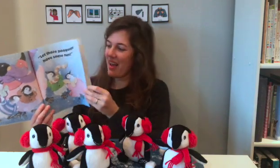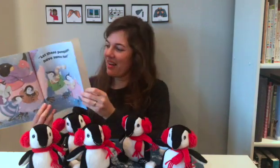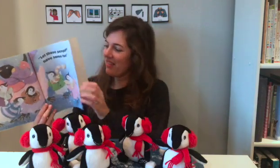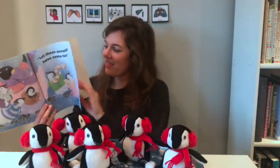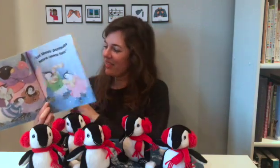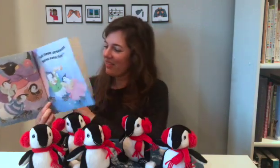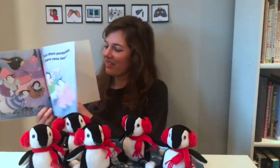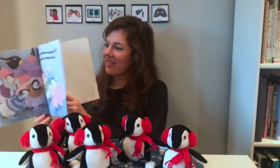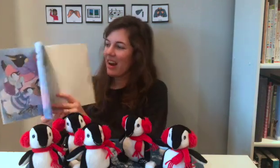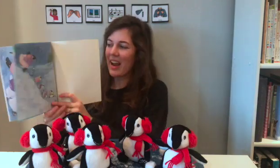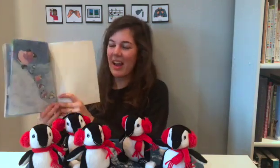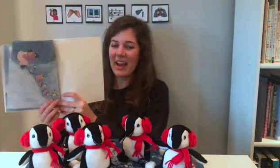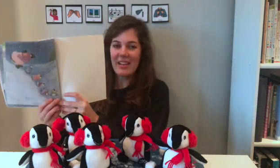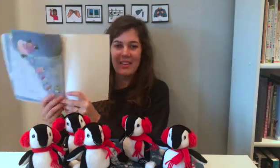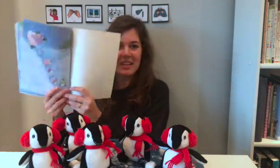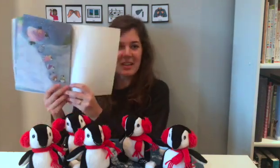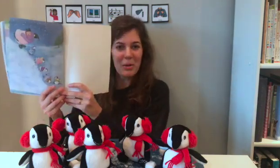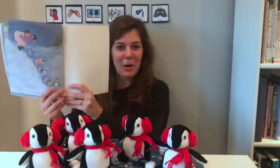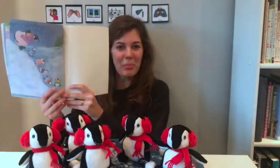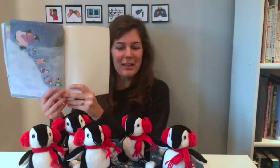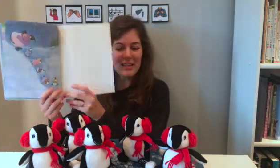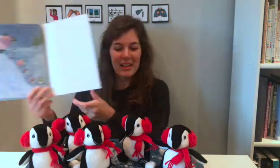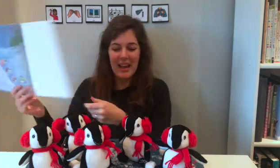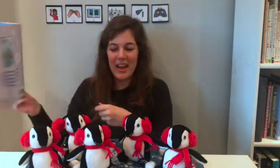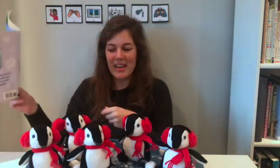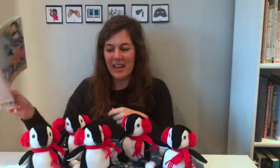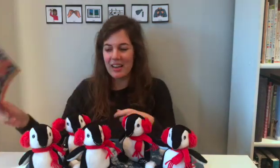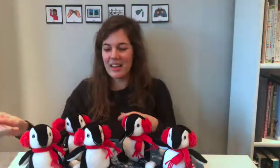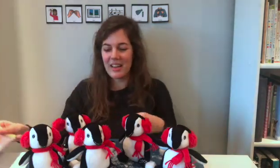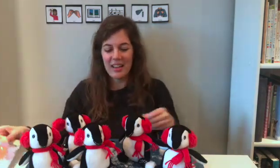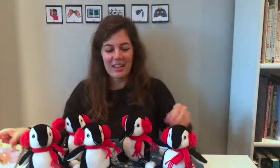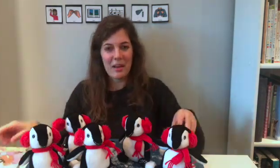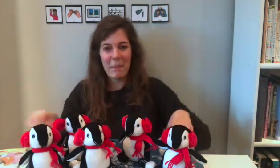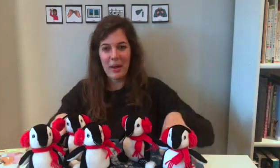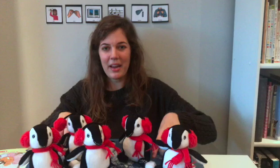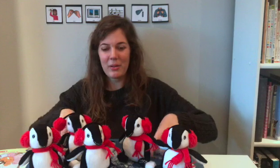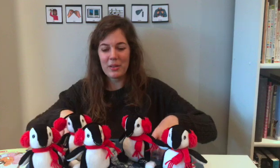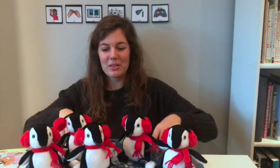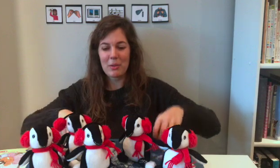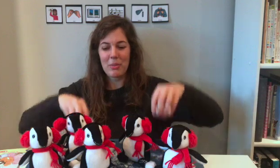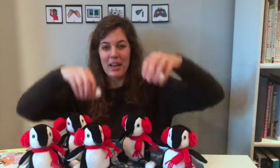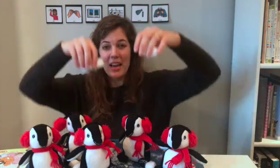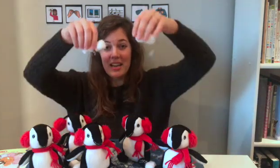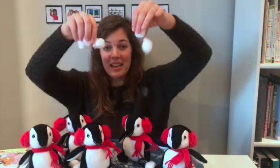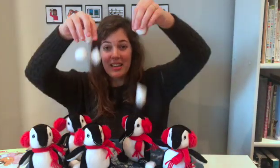4 and 5. Hooray! Look at them all playing. The penguins are playing in the